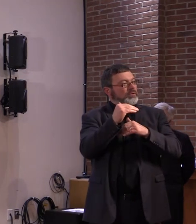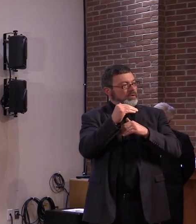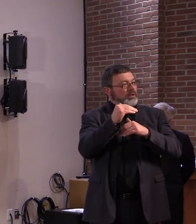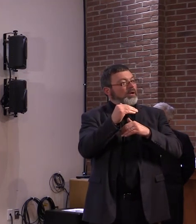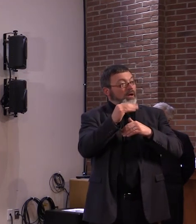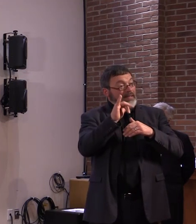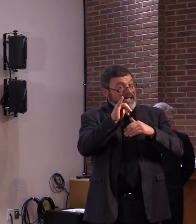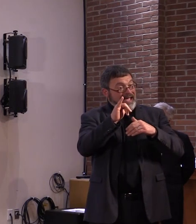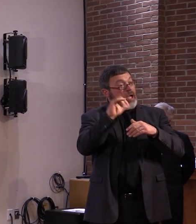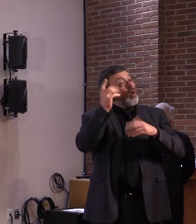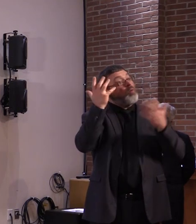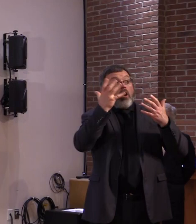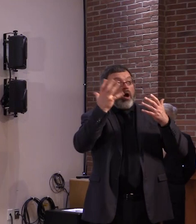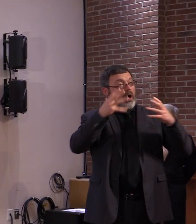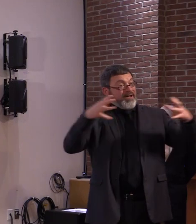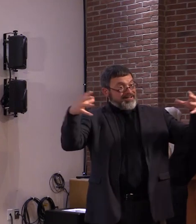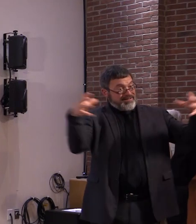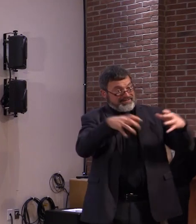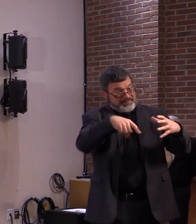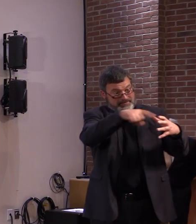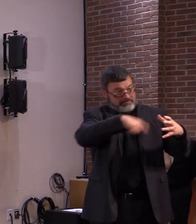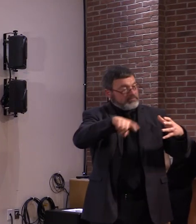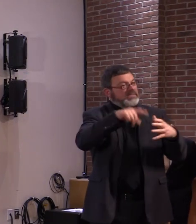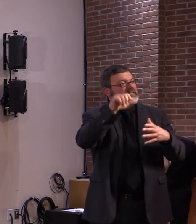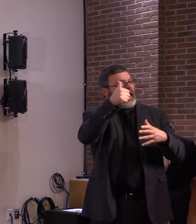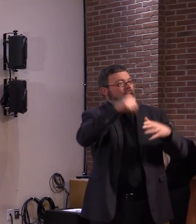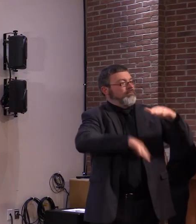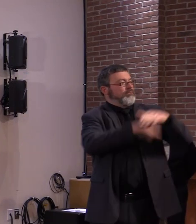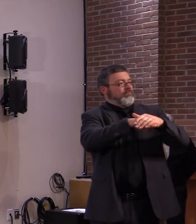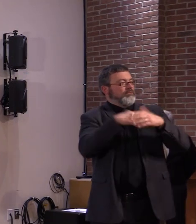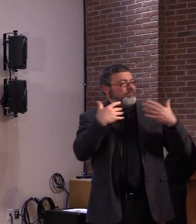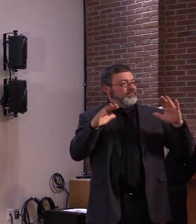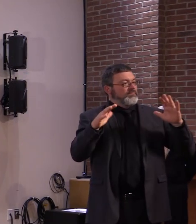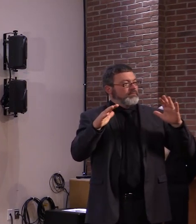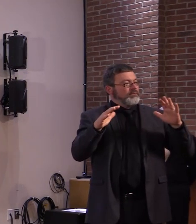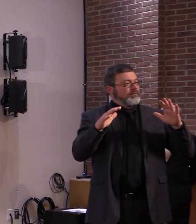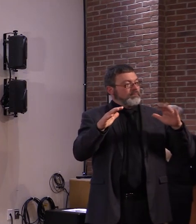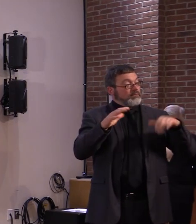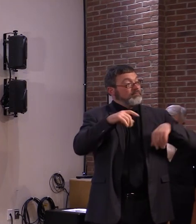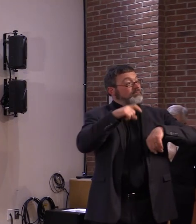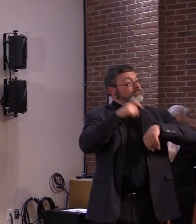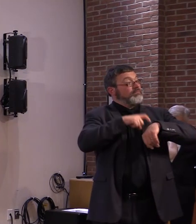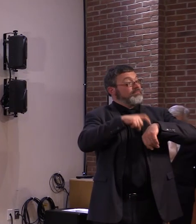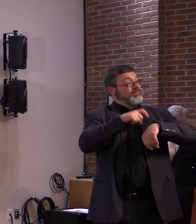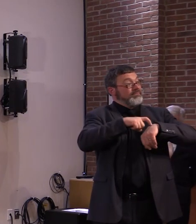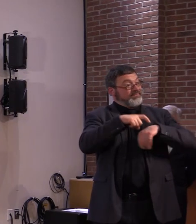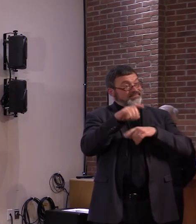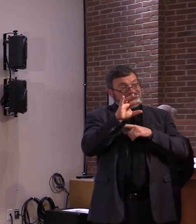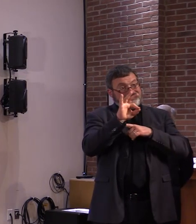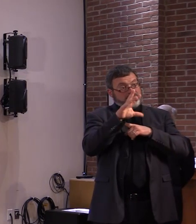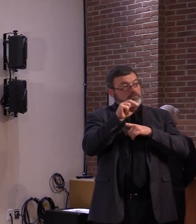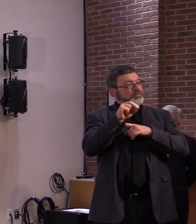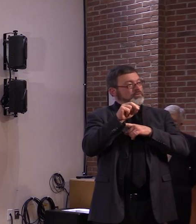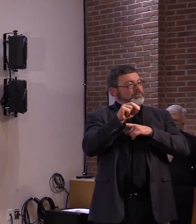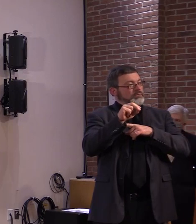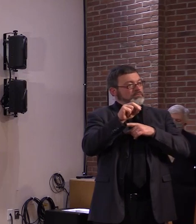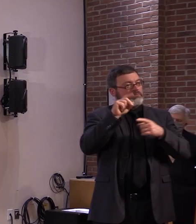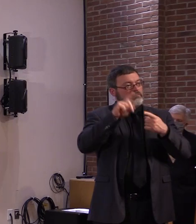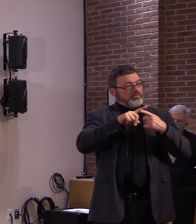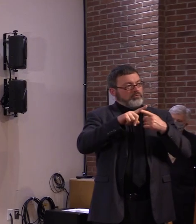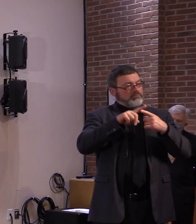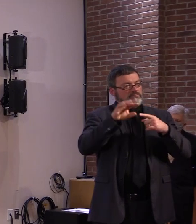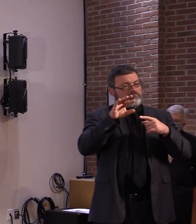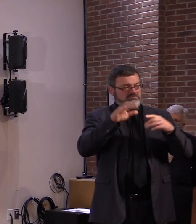9:30 p.m. curfew on public gatherings. If you make these recommendations you discussed earlier in the mandate, does